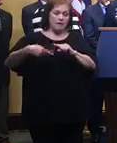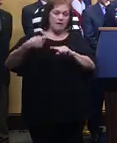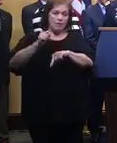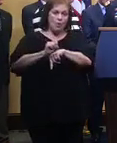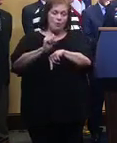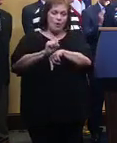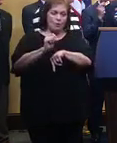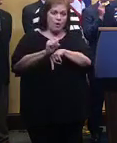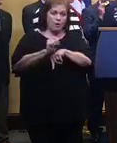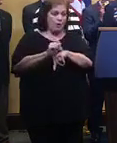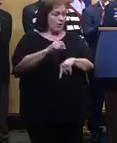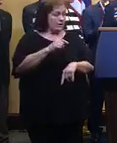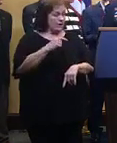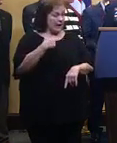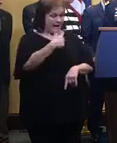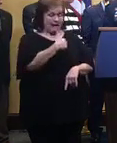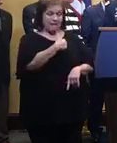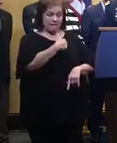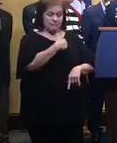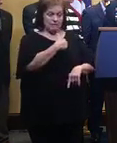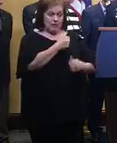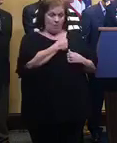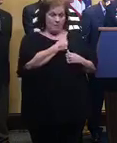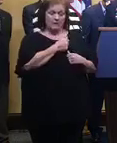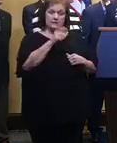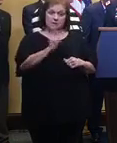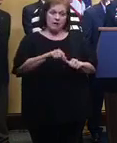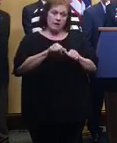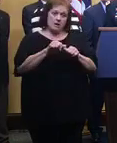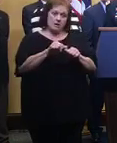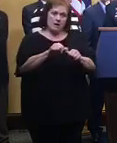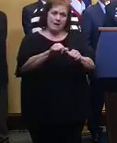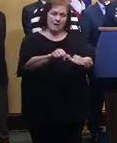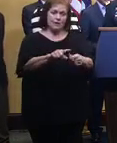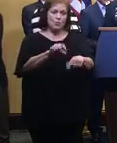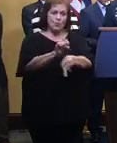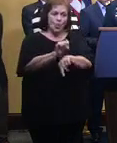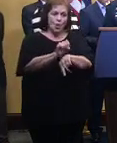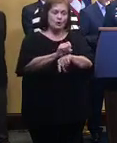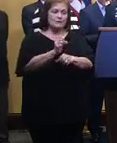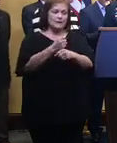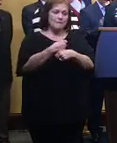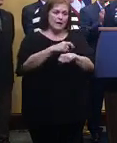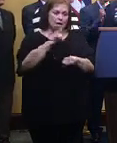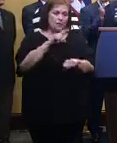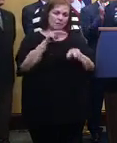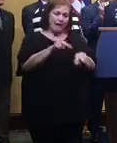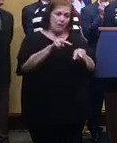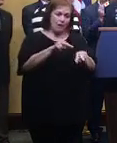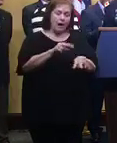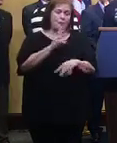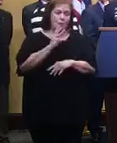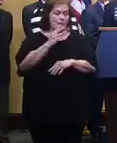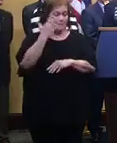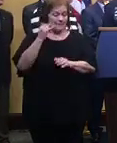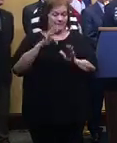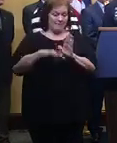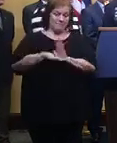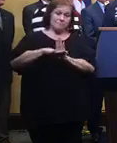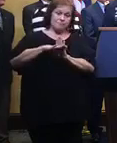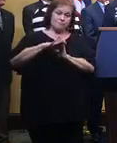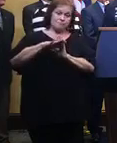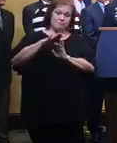4 people in my district is walking levees, working with local levee districts, just a significant effort. So high river